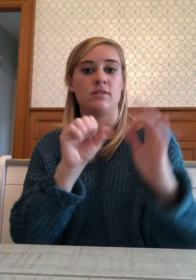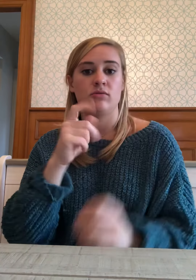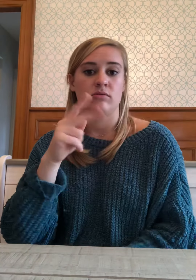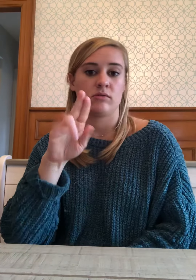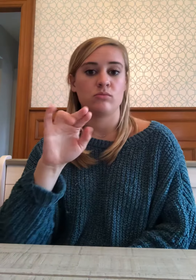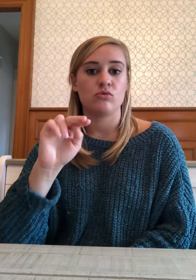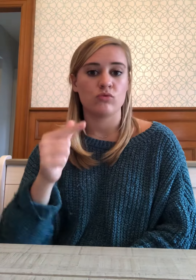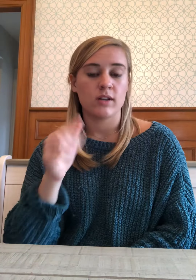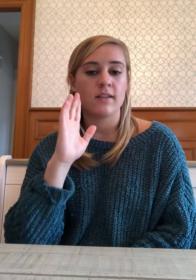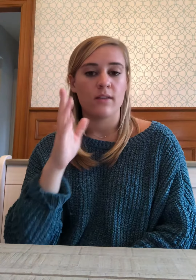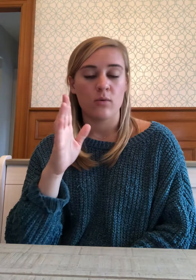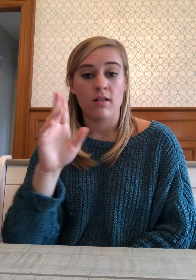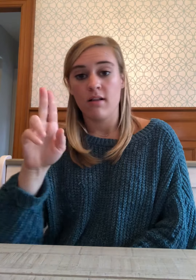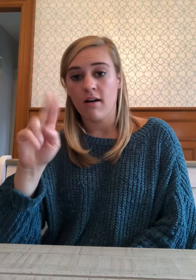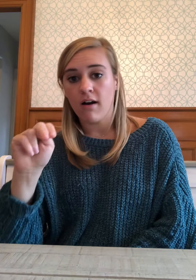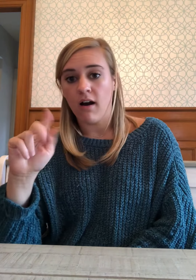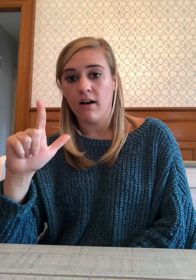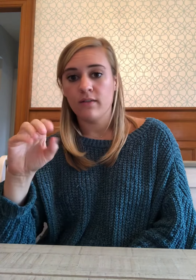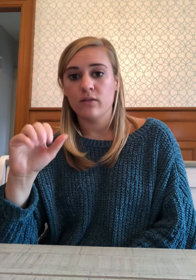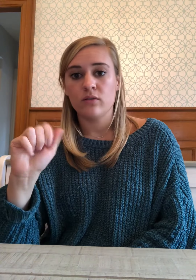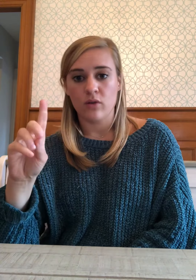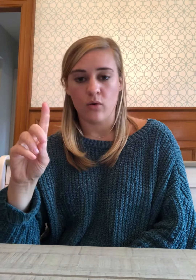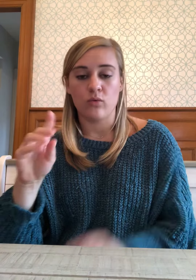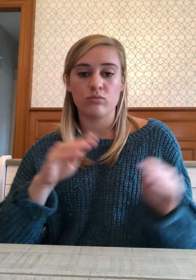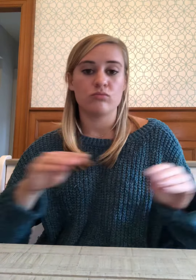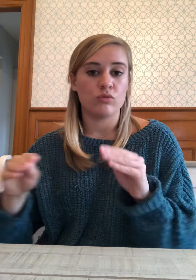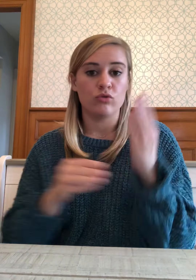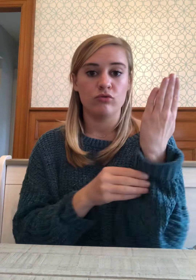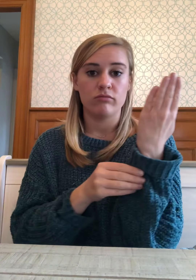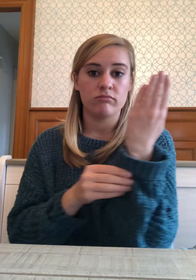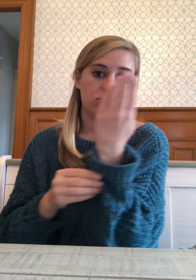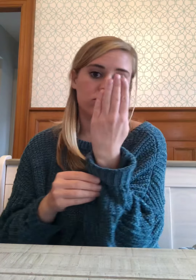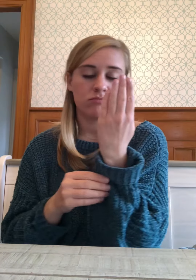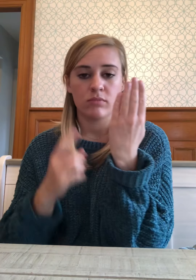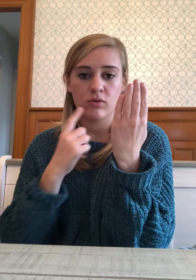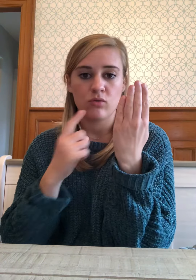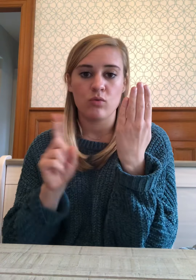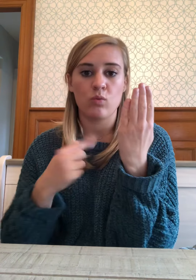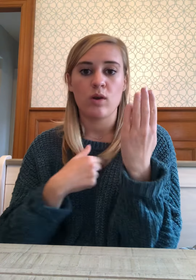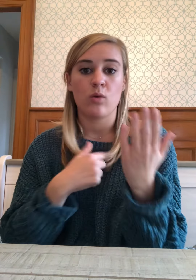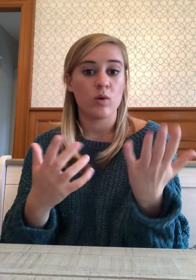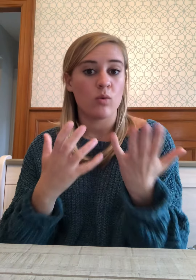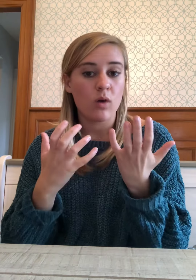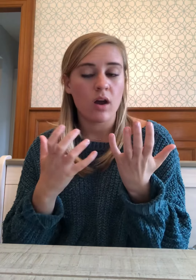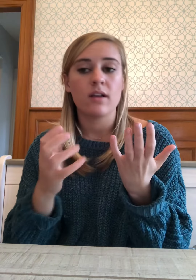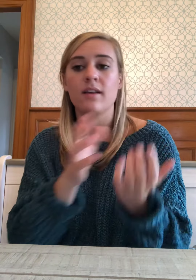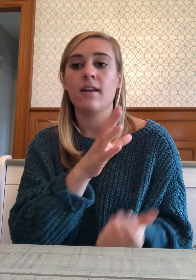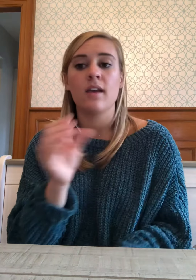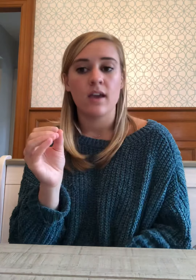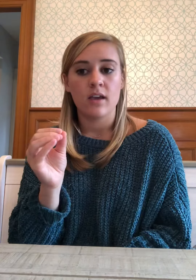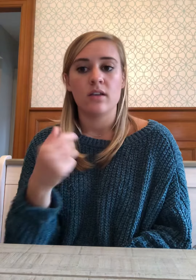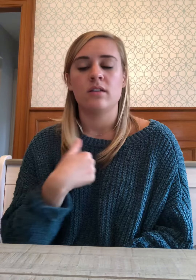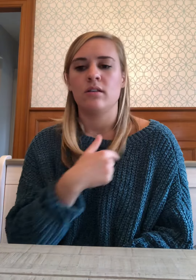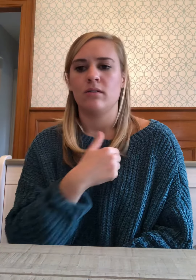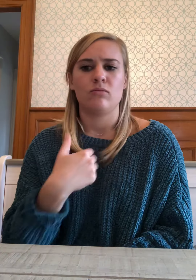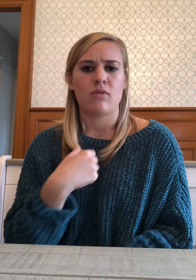will unload and move the tooth to where we want it to go. And there's many, many